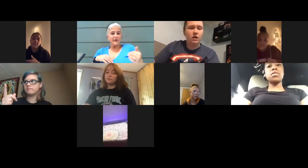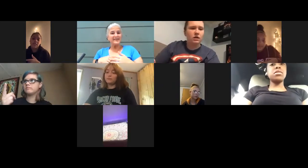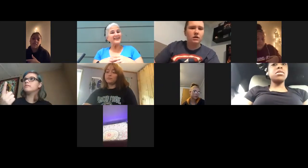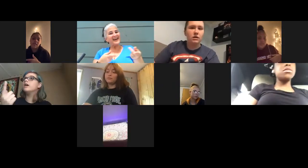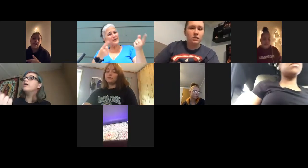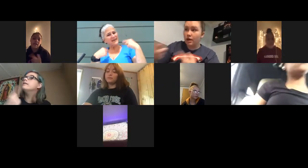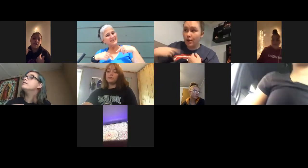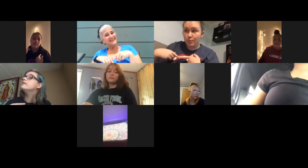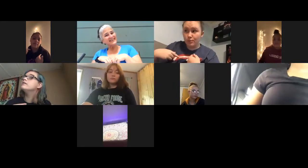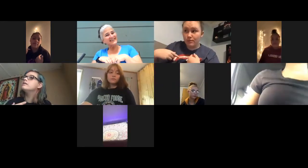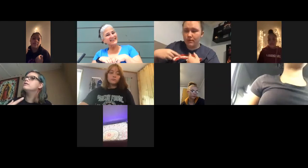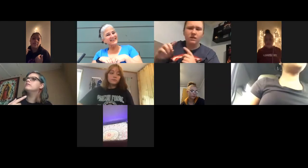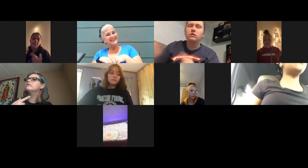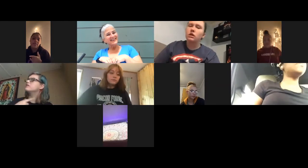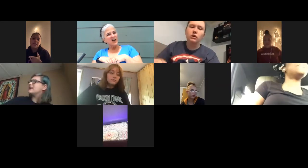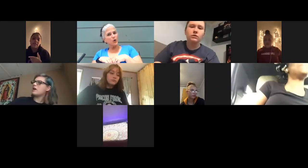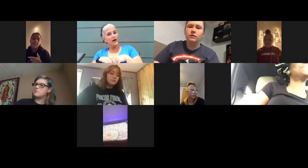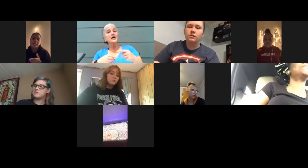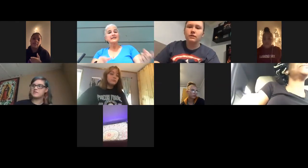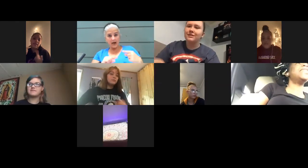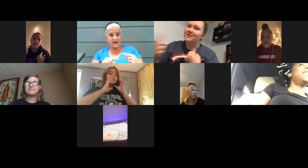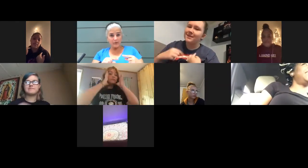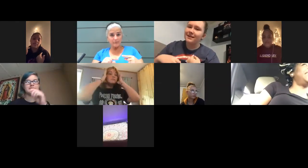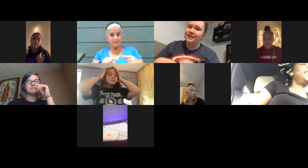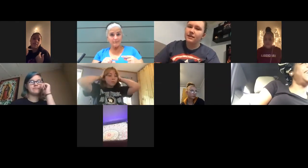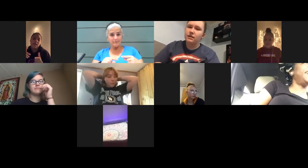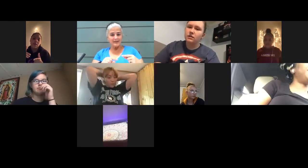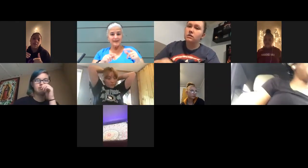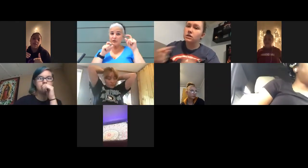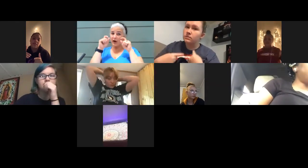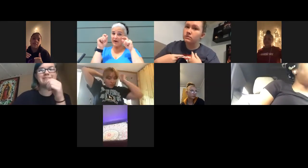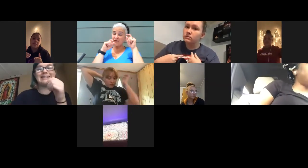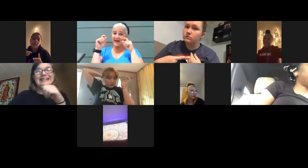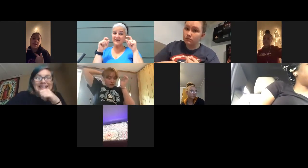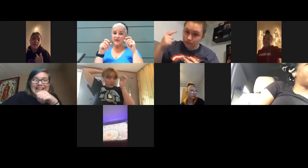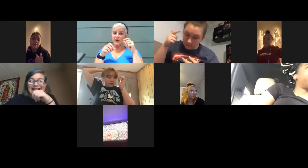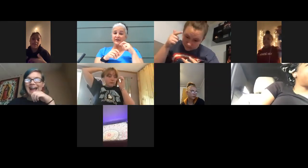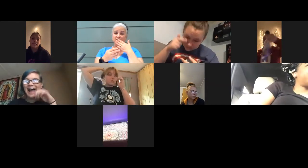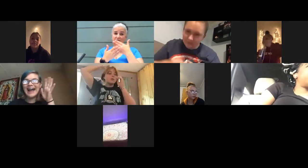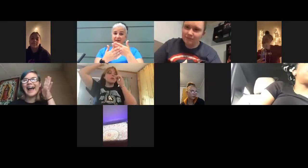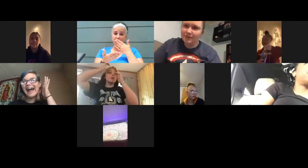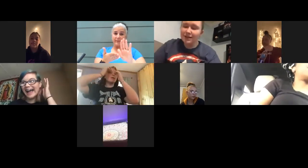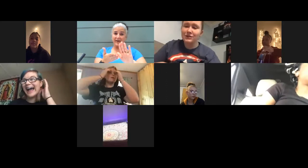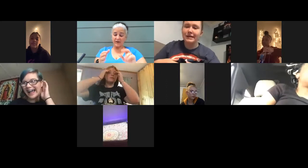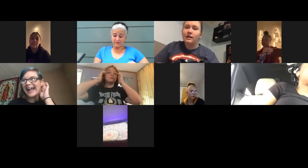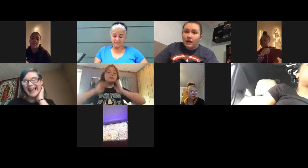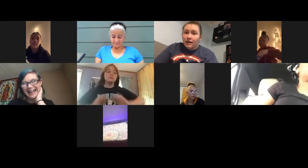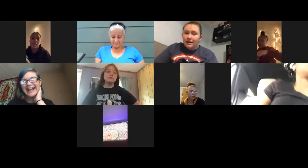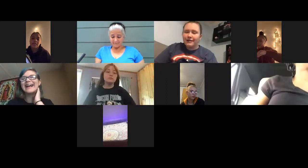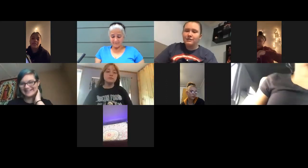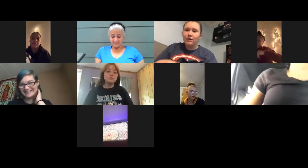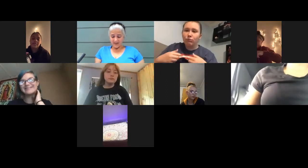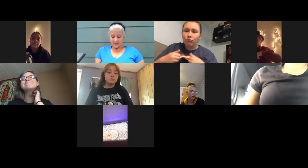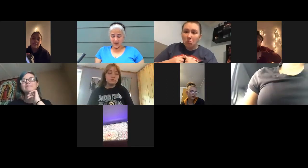I'm angry. Like, hey, come in. Or come here. You know by the face if it's a good thing or a bad thing.